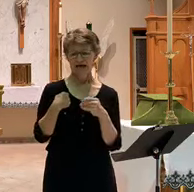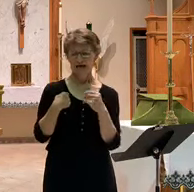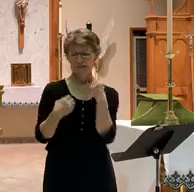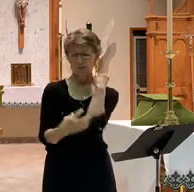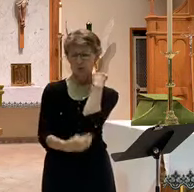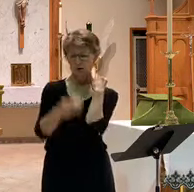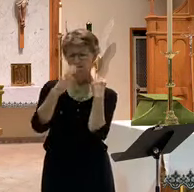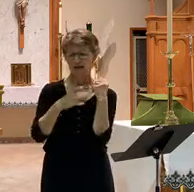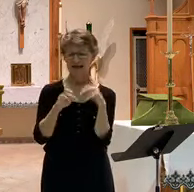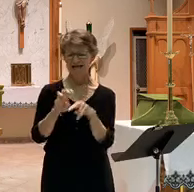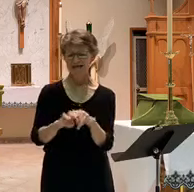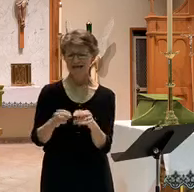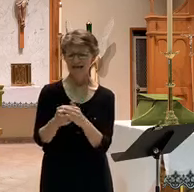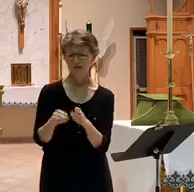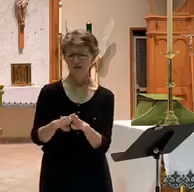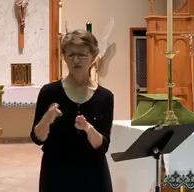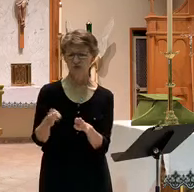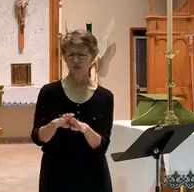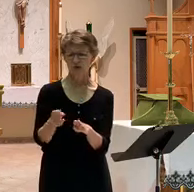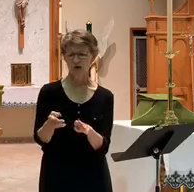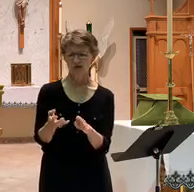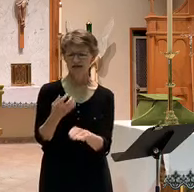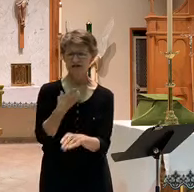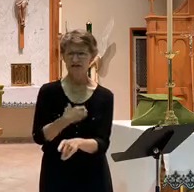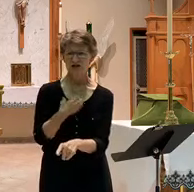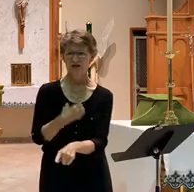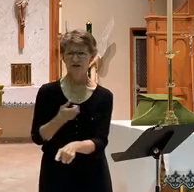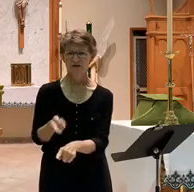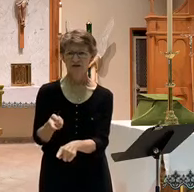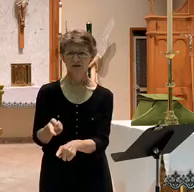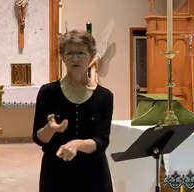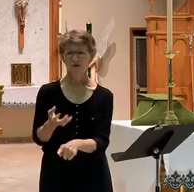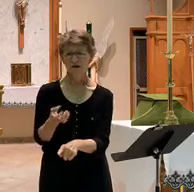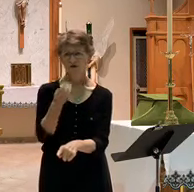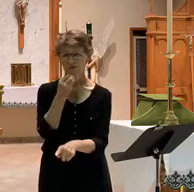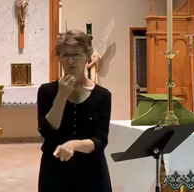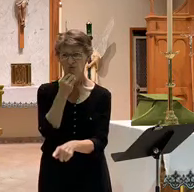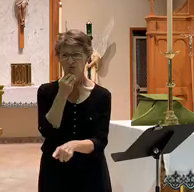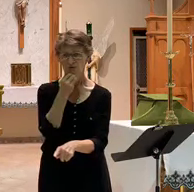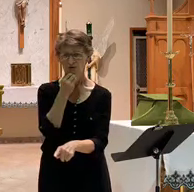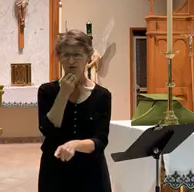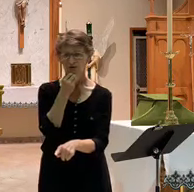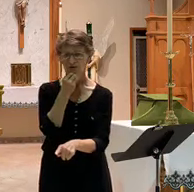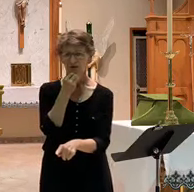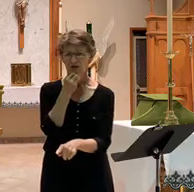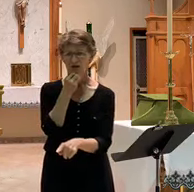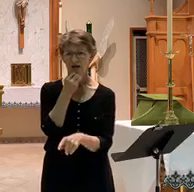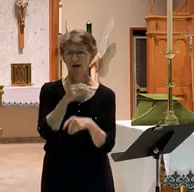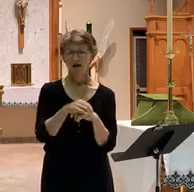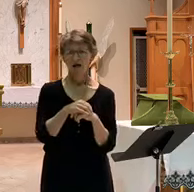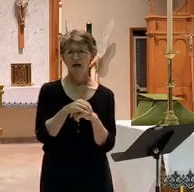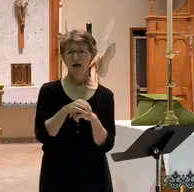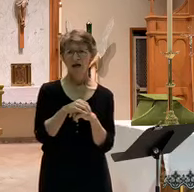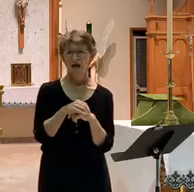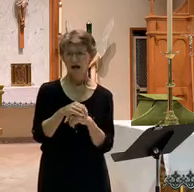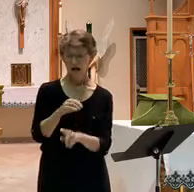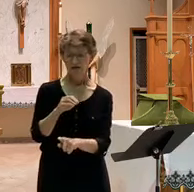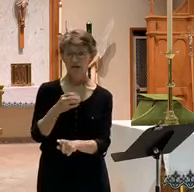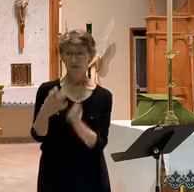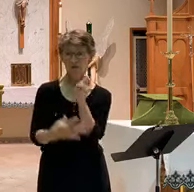sitting at his doorstep. But after both of them die, Lazarus is with Abraham in God's